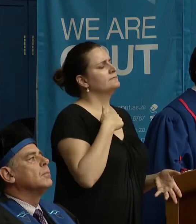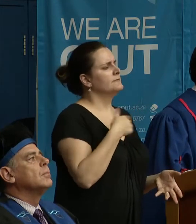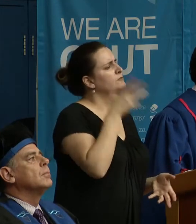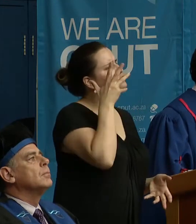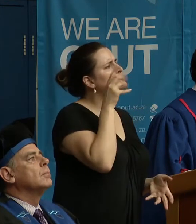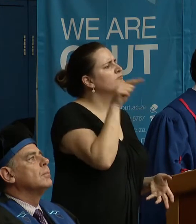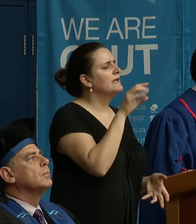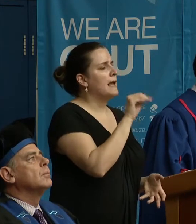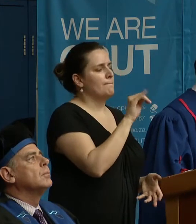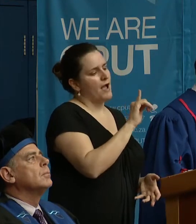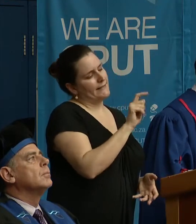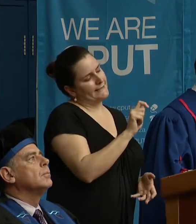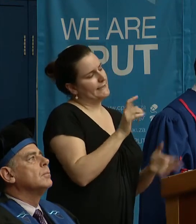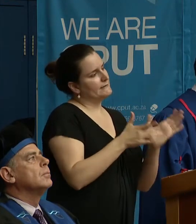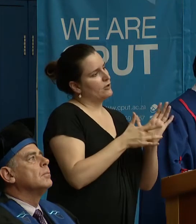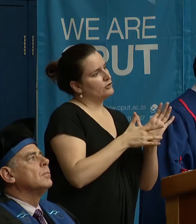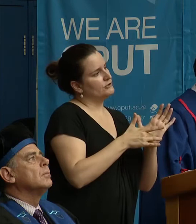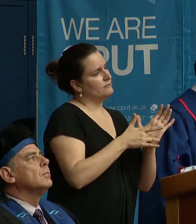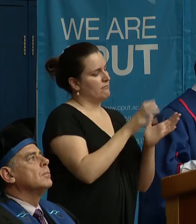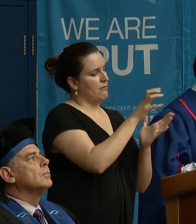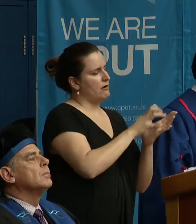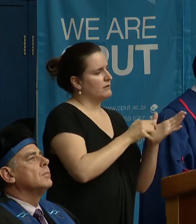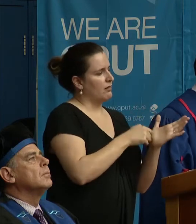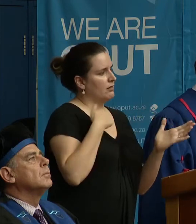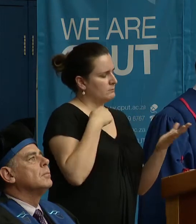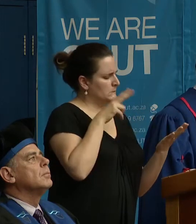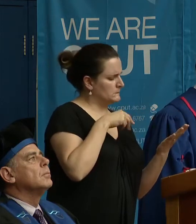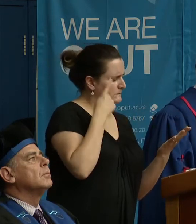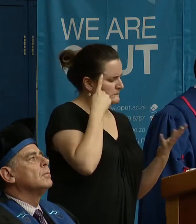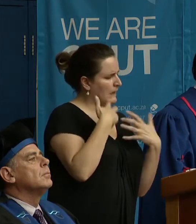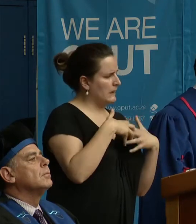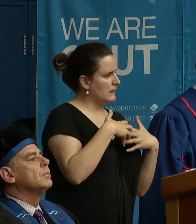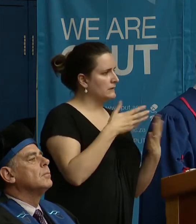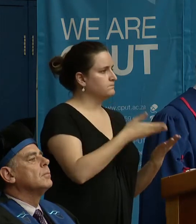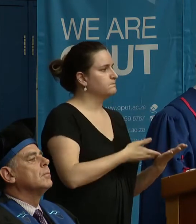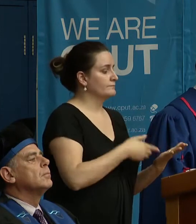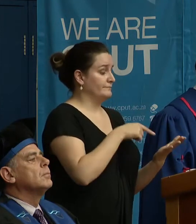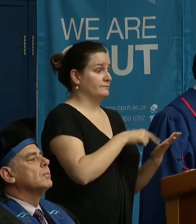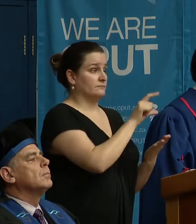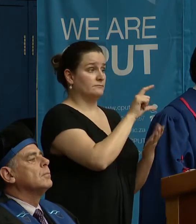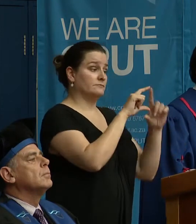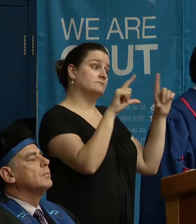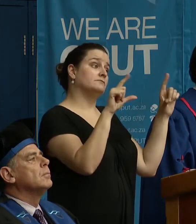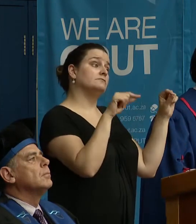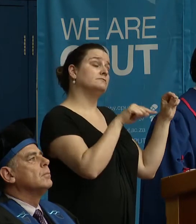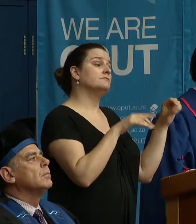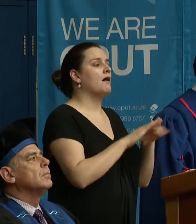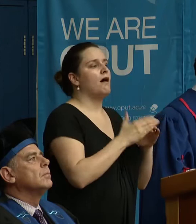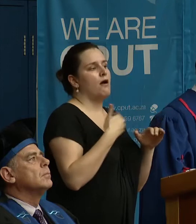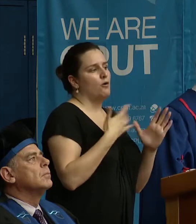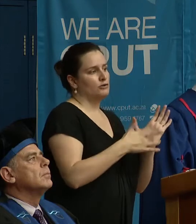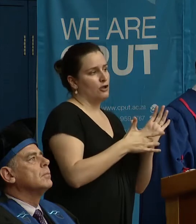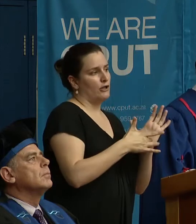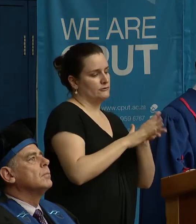MIT Technology Review article that I was trying to get my head around. The article was titled, How Technology is